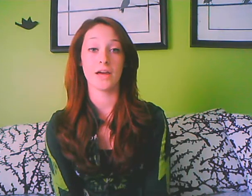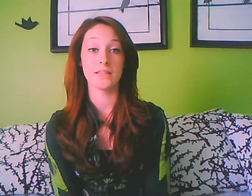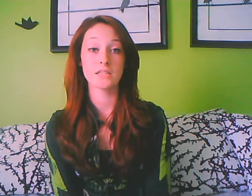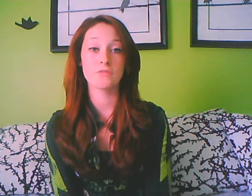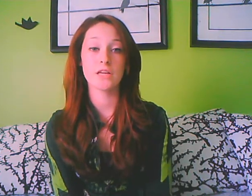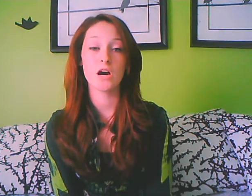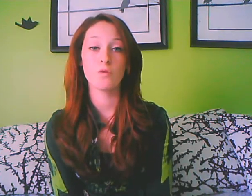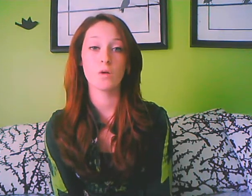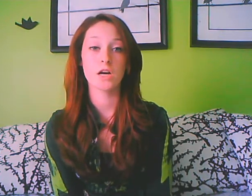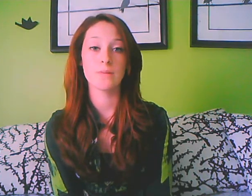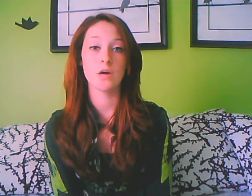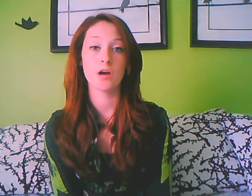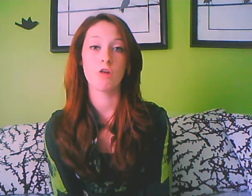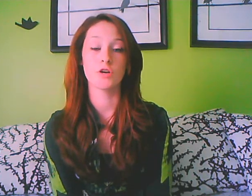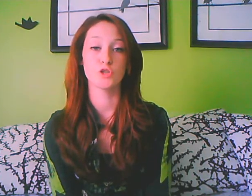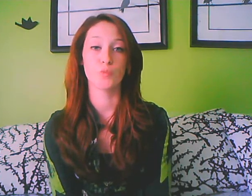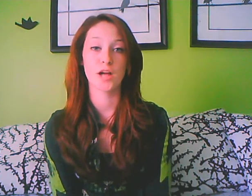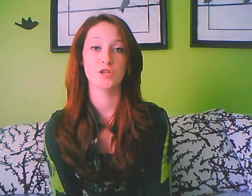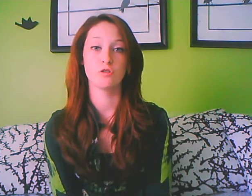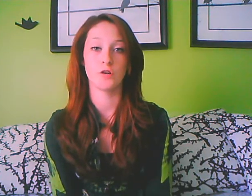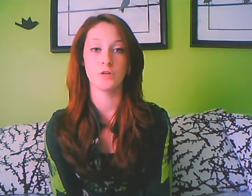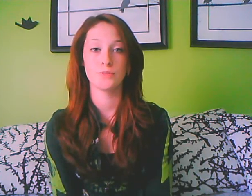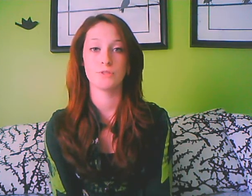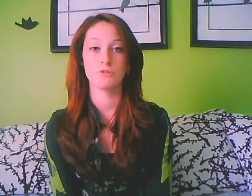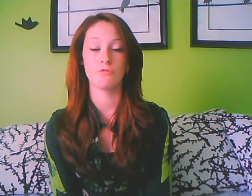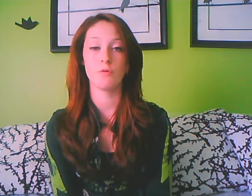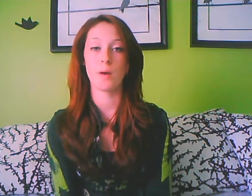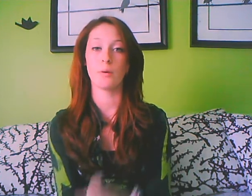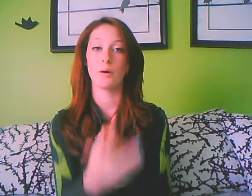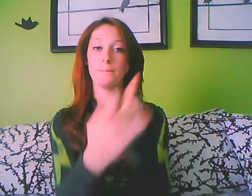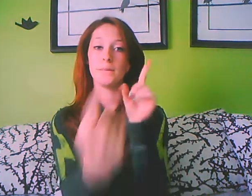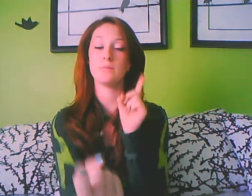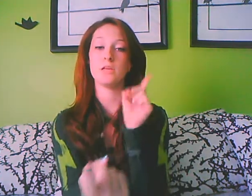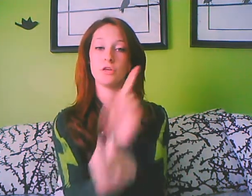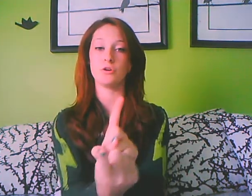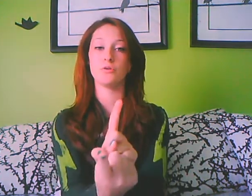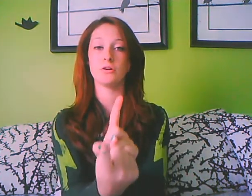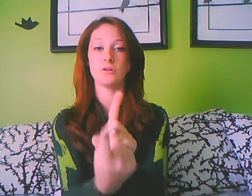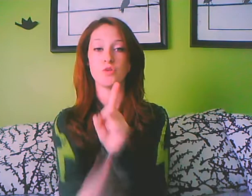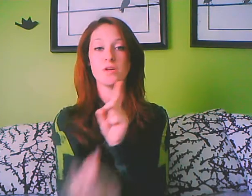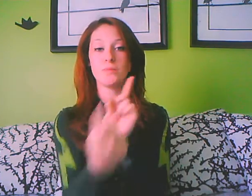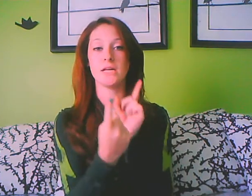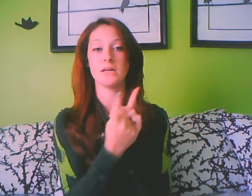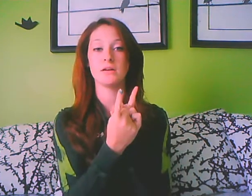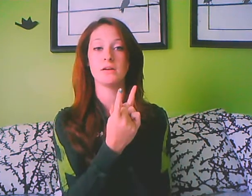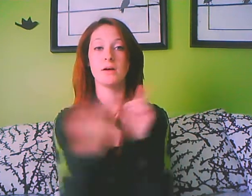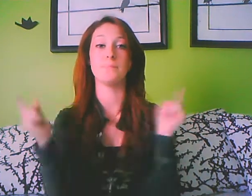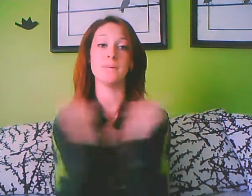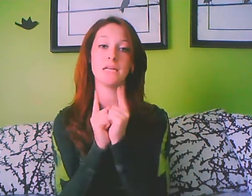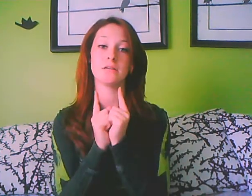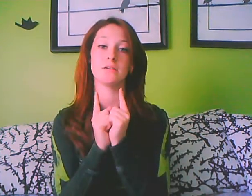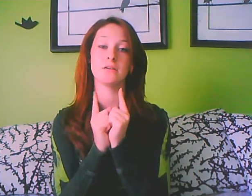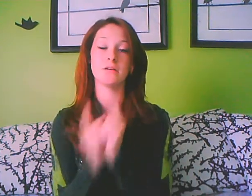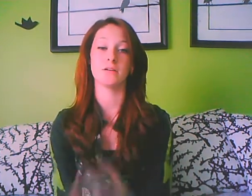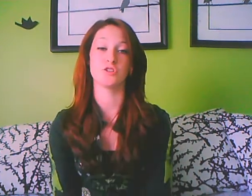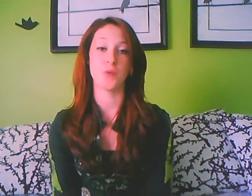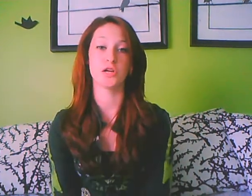Okay, in this video, we're going to be going over directional verbs. So if you remember, me meet you meet me, meet is a directional